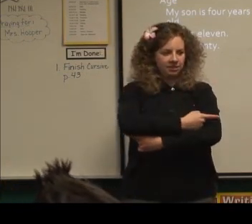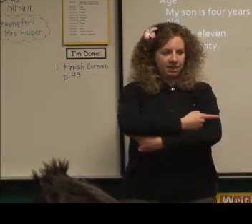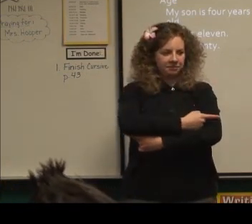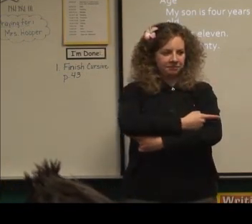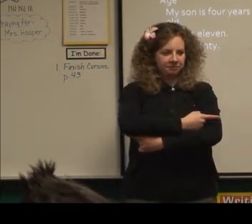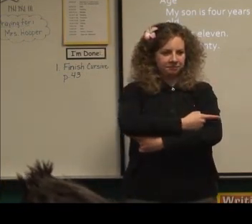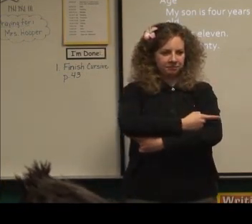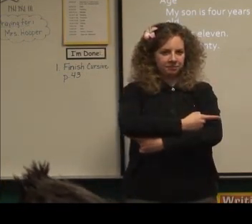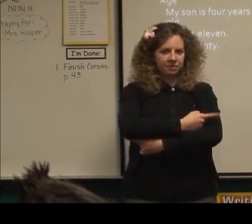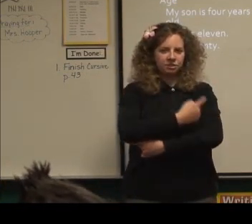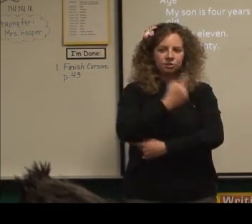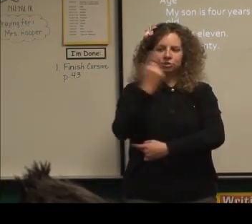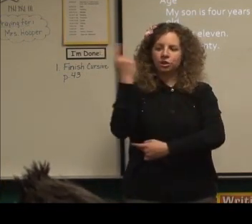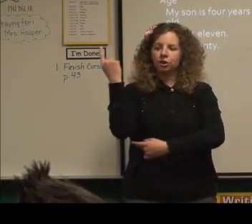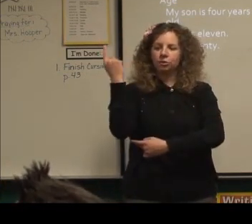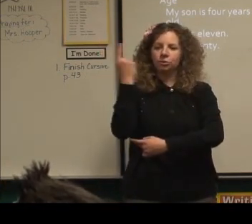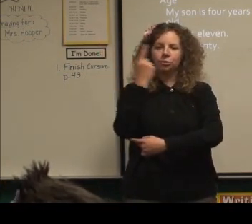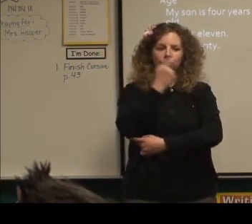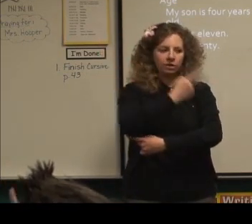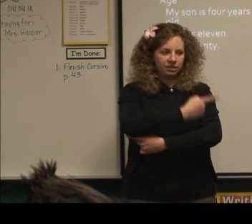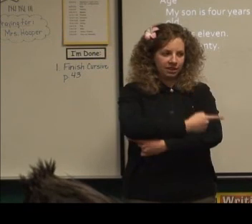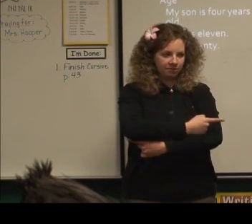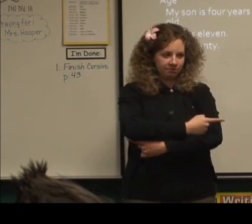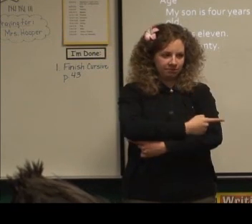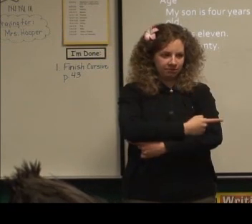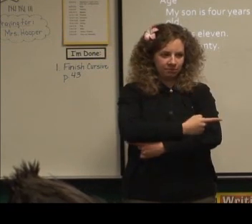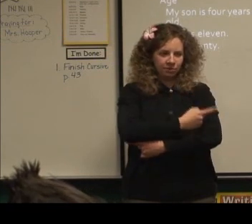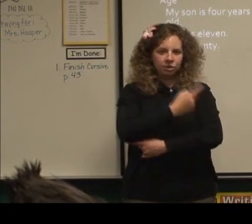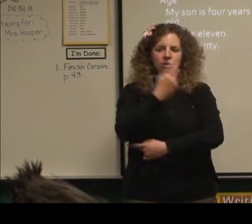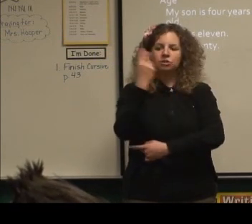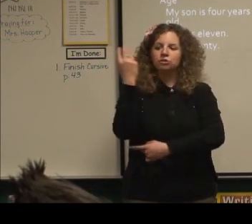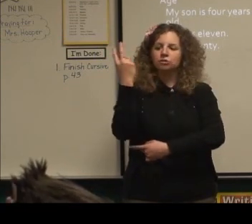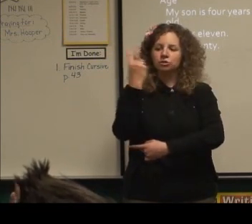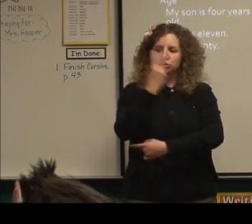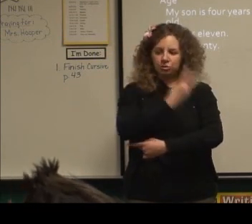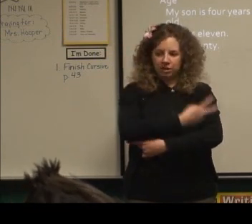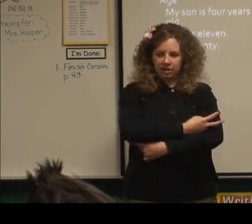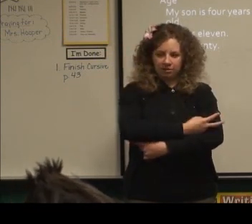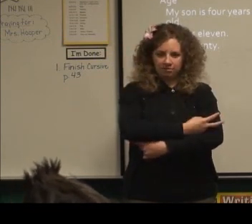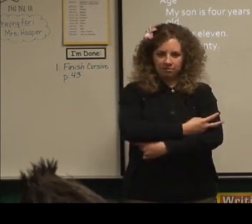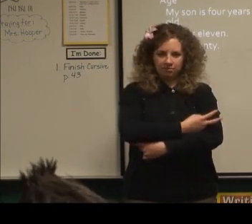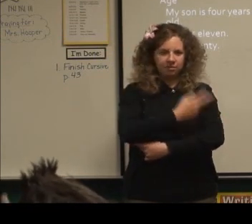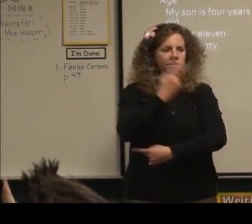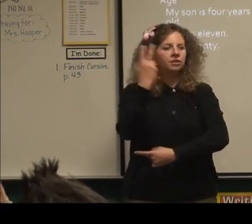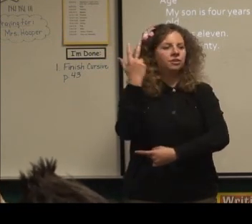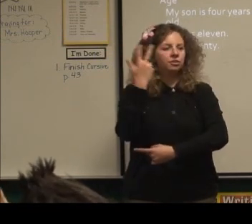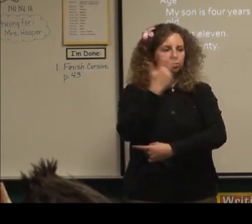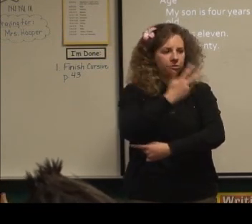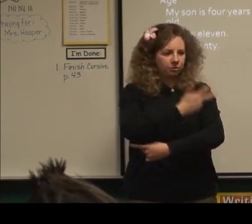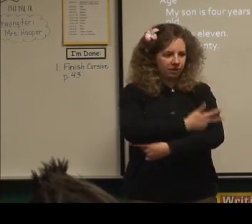day. So you can go 1 day, 2 day, 3